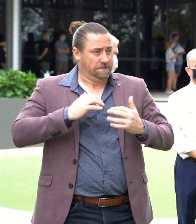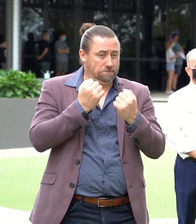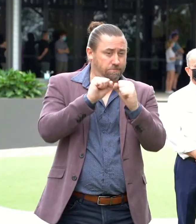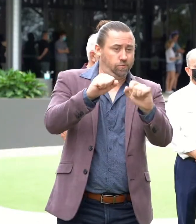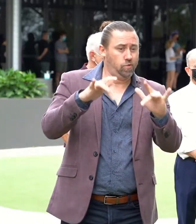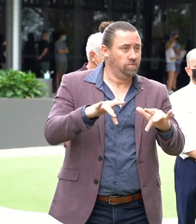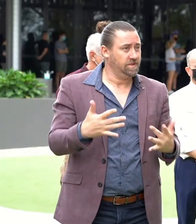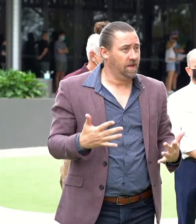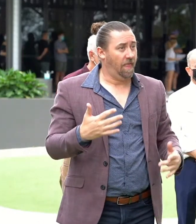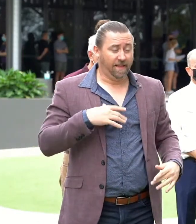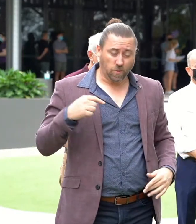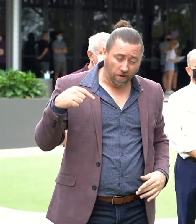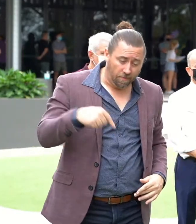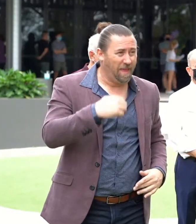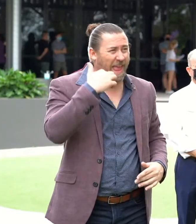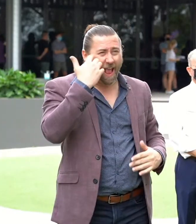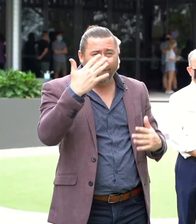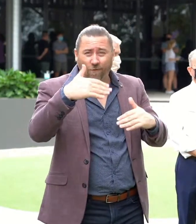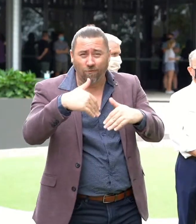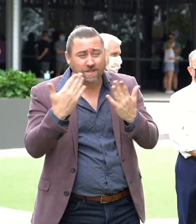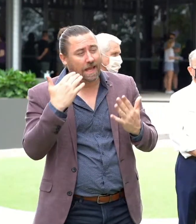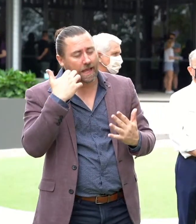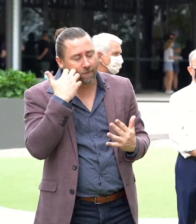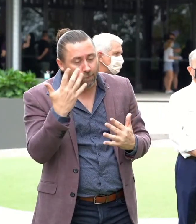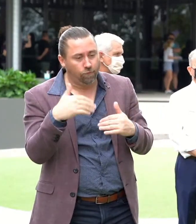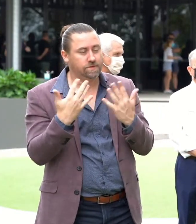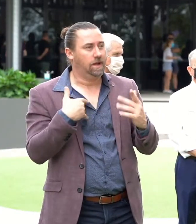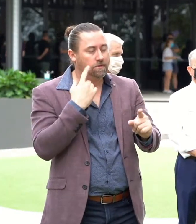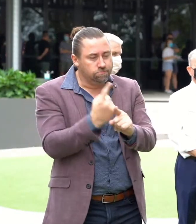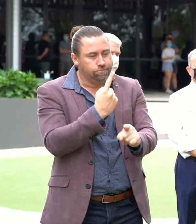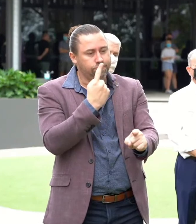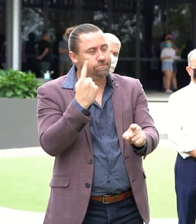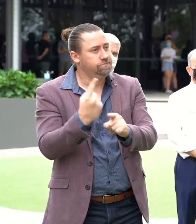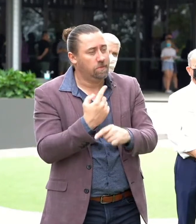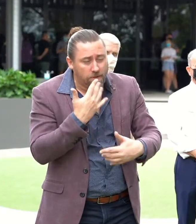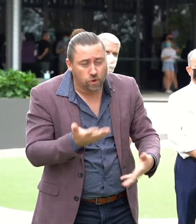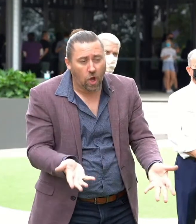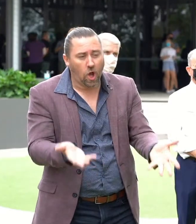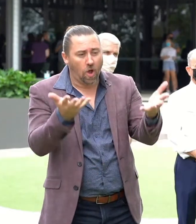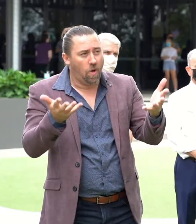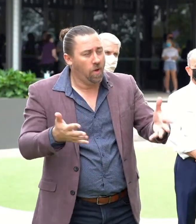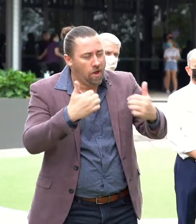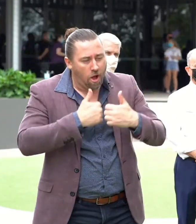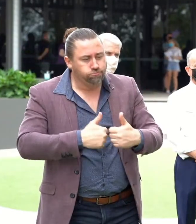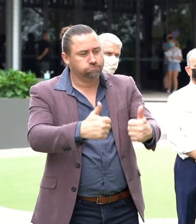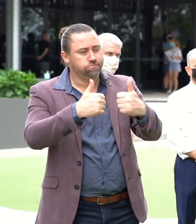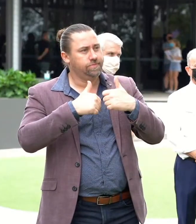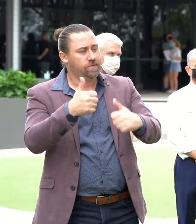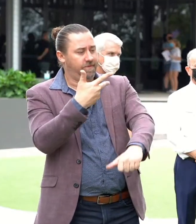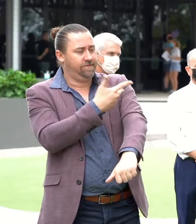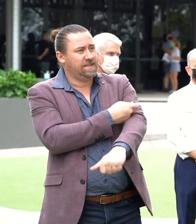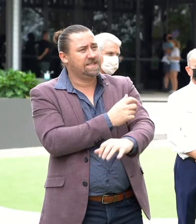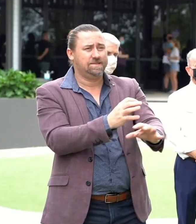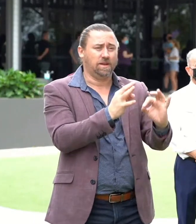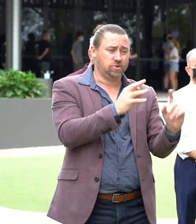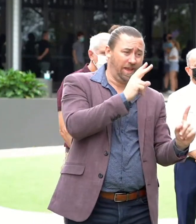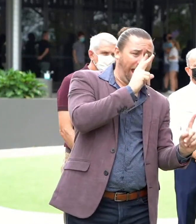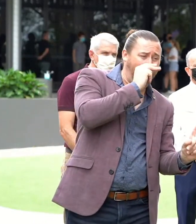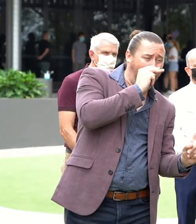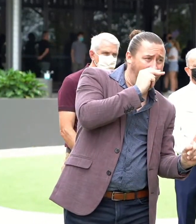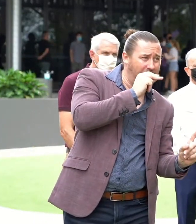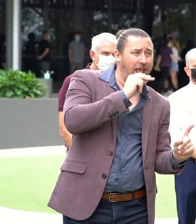up every single day as a government, encouraging people to get vaccinated, particularly our young people and particularly our